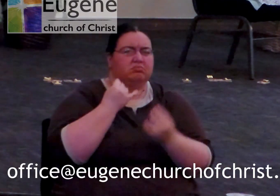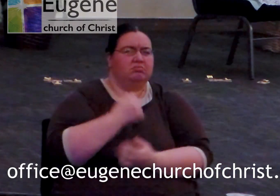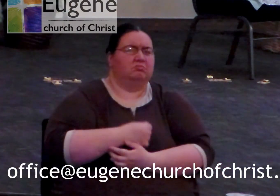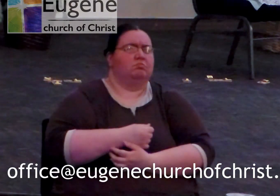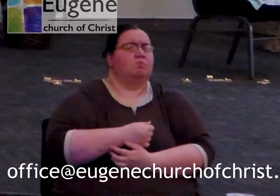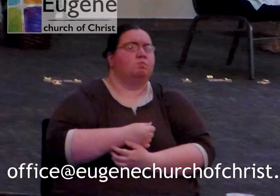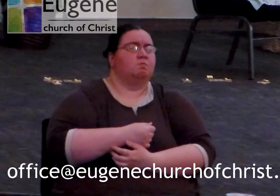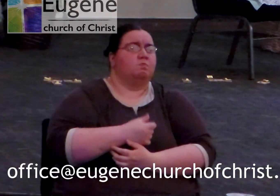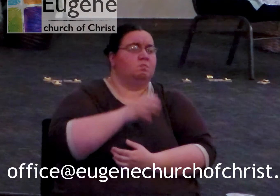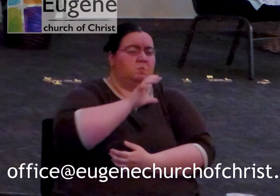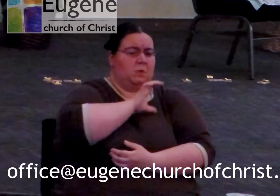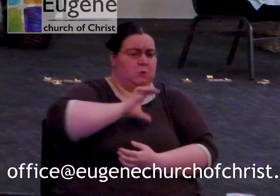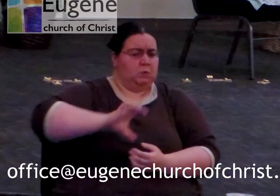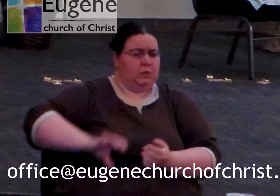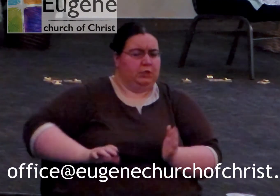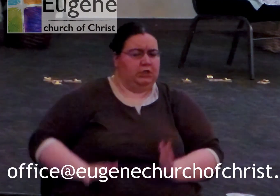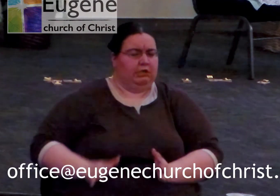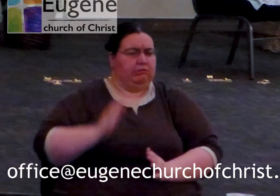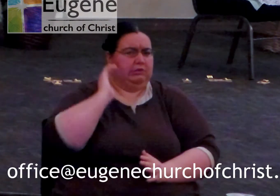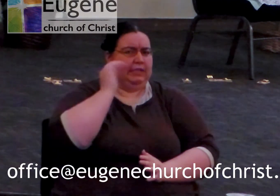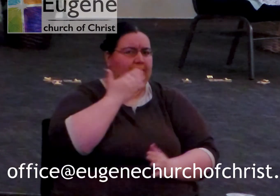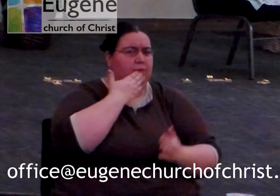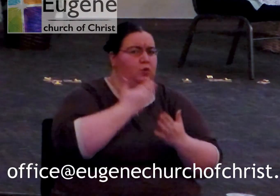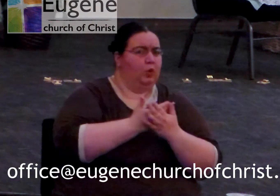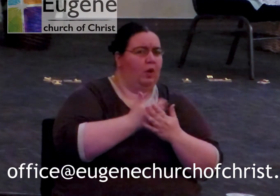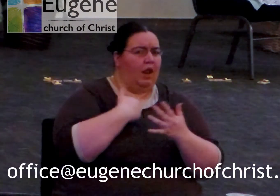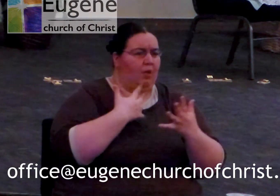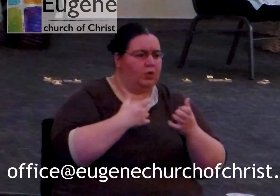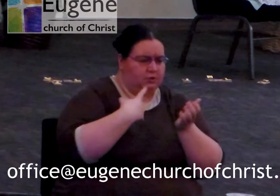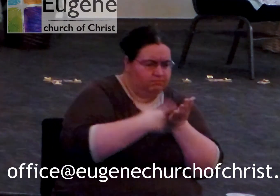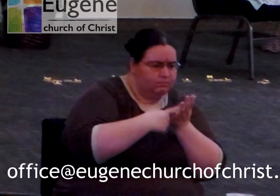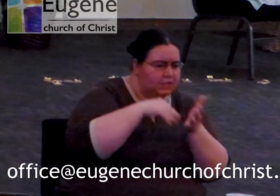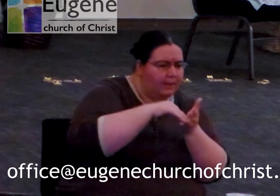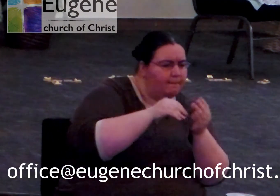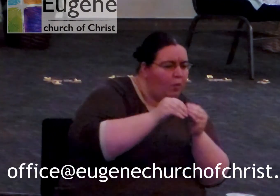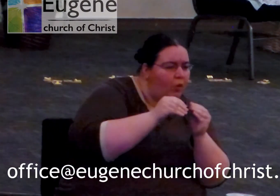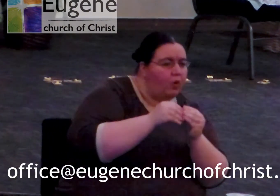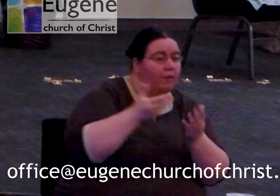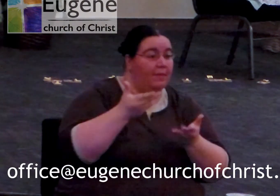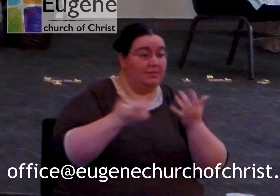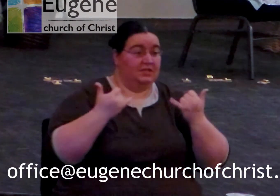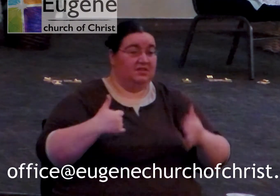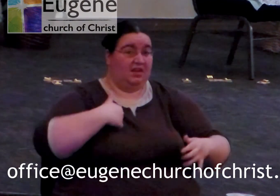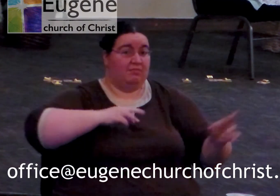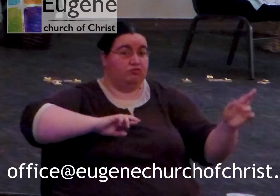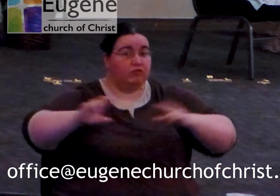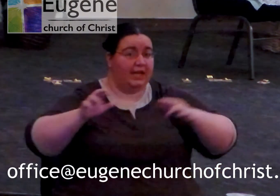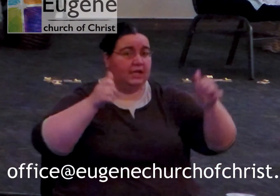to put on Jesus in baptism. Whatever your need, we encourage you to come forward as we stand and as we sing.